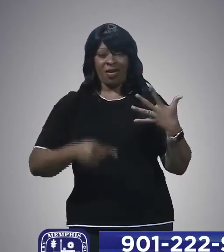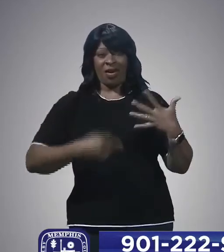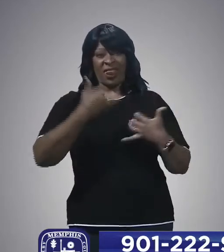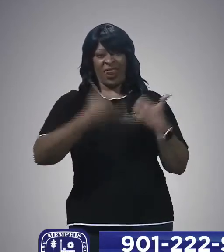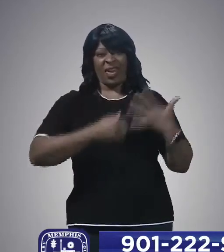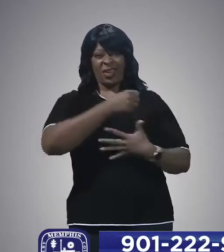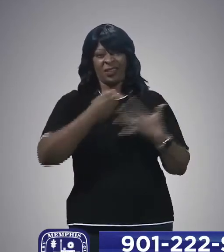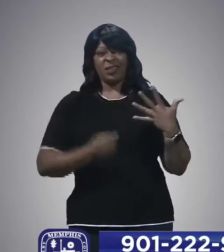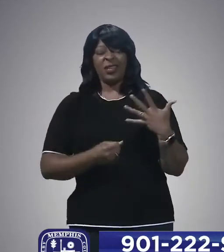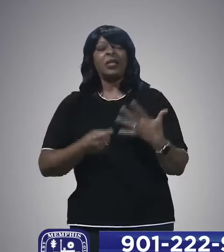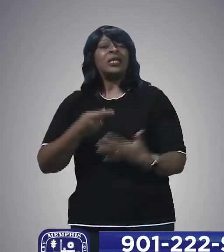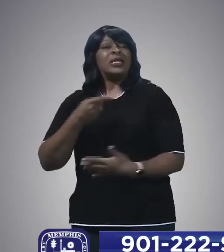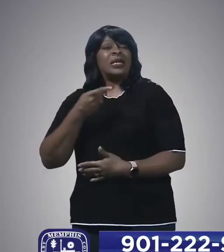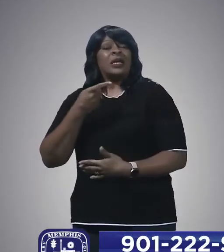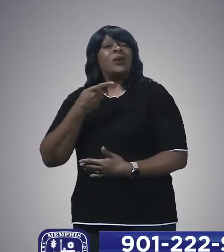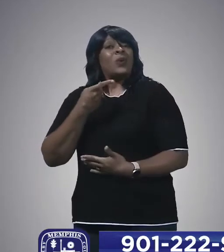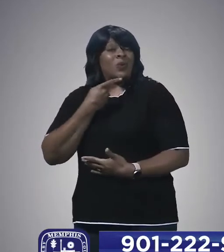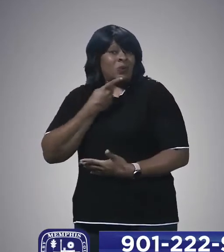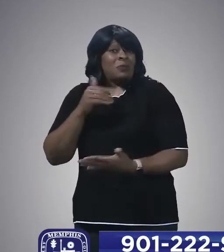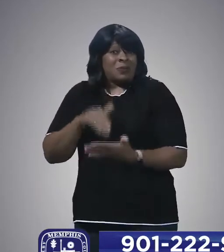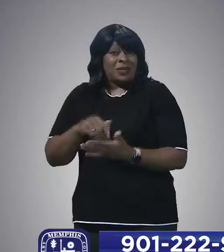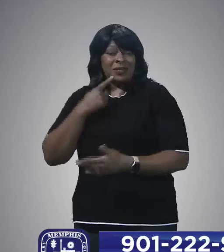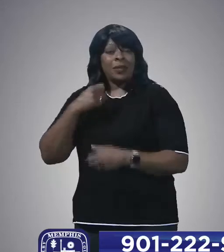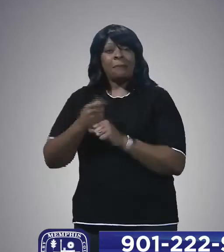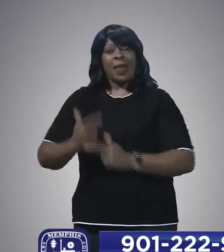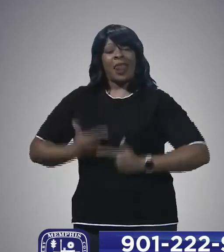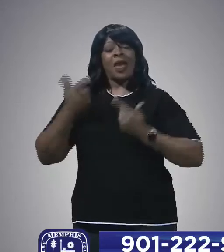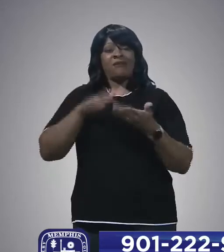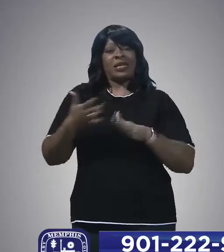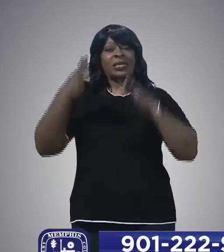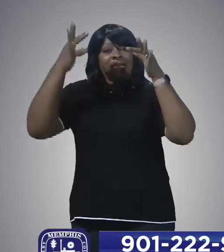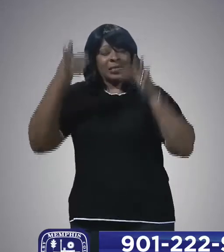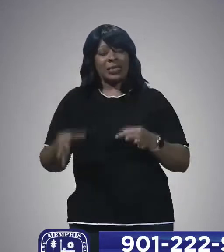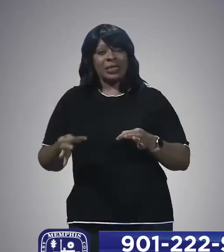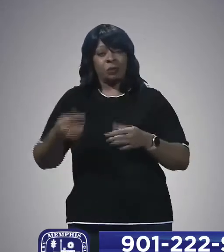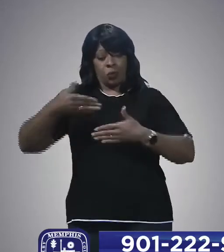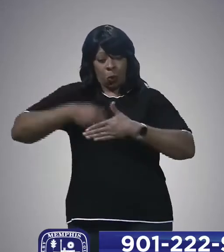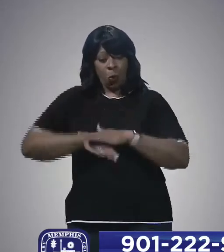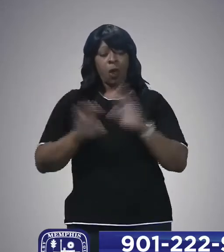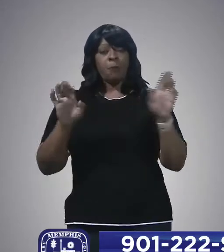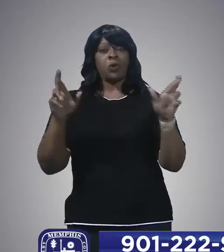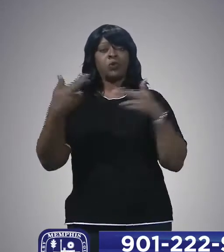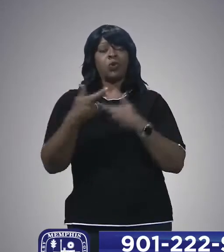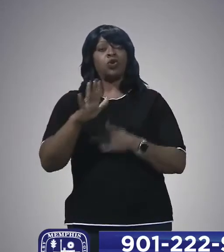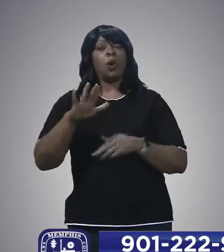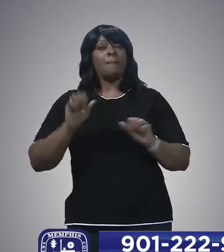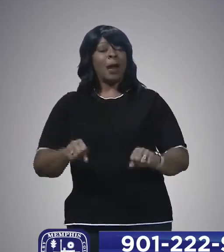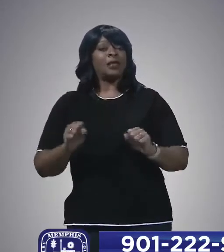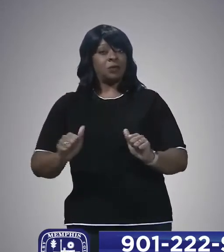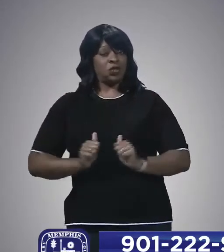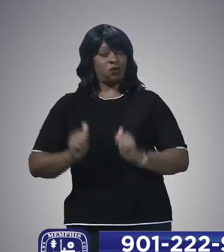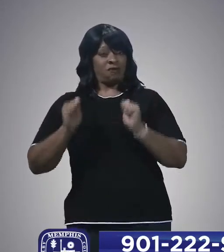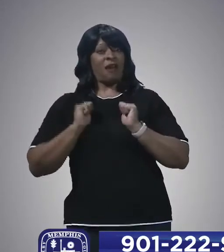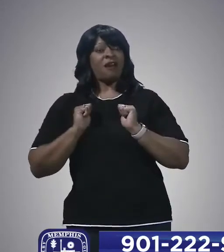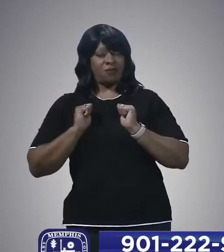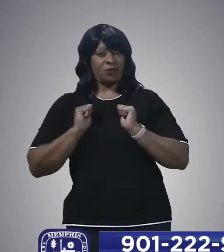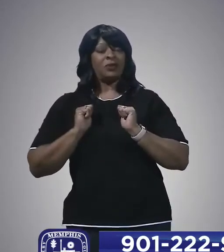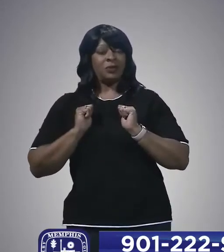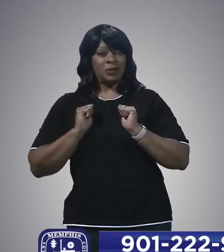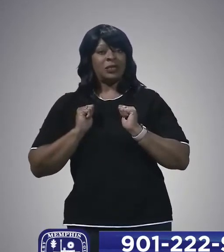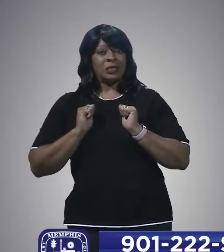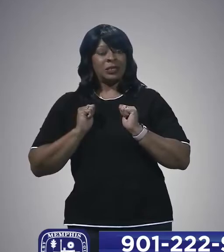form that resonates with me is they're making life and death decisions when you're walking in the door about your probability of survival.